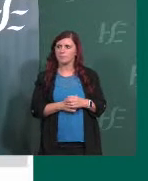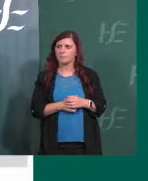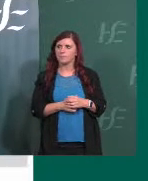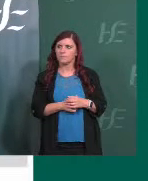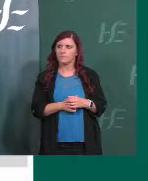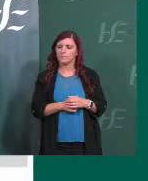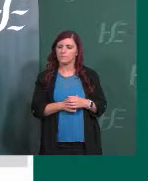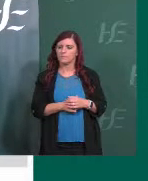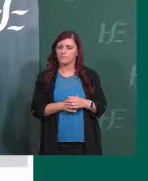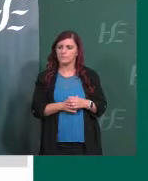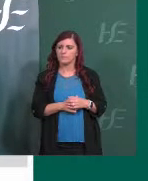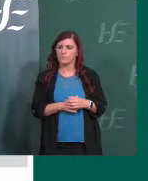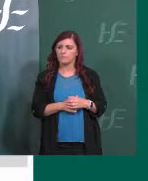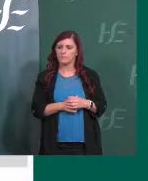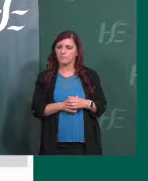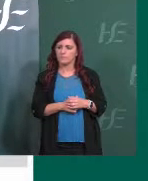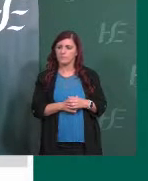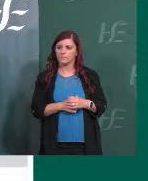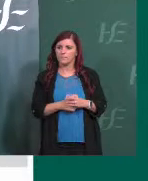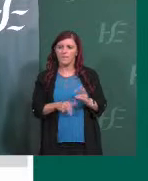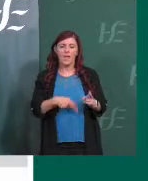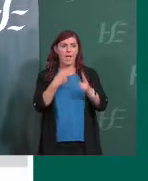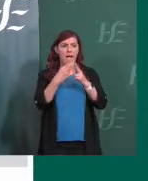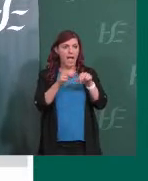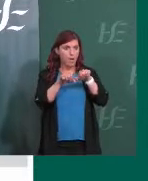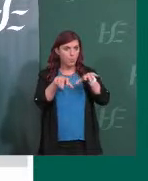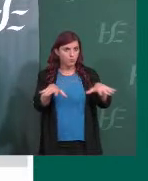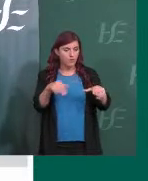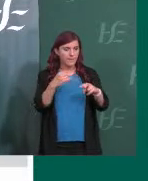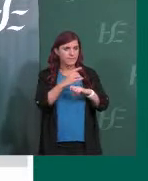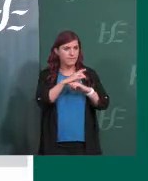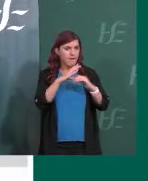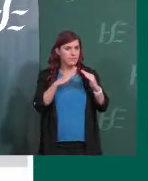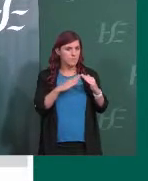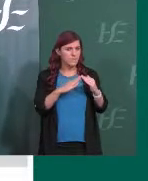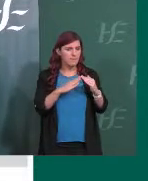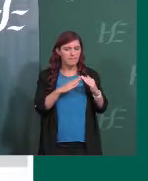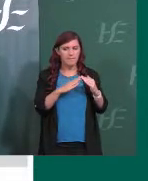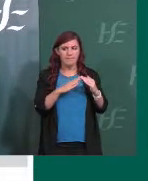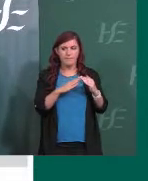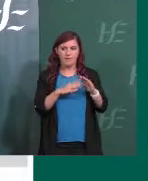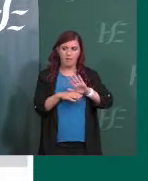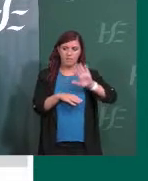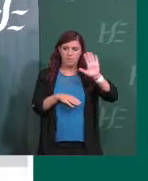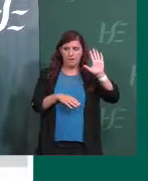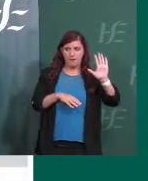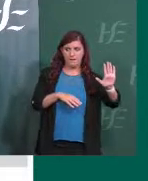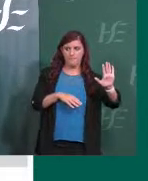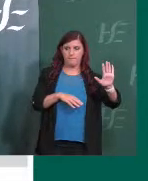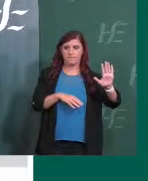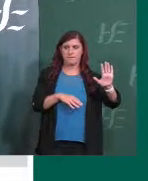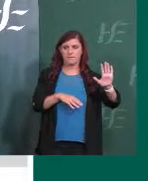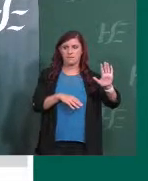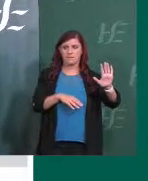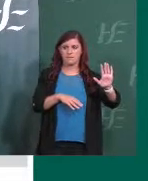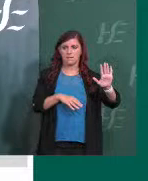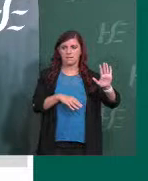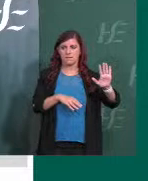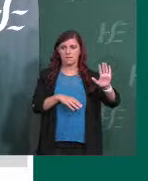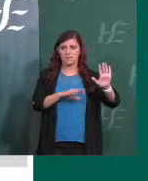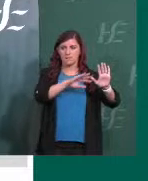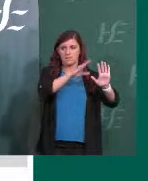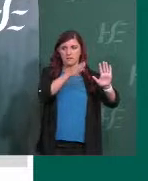The number of open outbreaks then is on the left of this slide, and that shows you again that